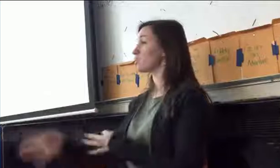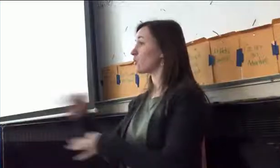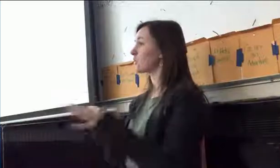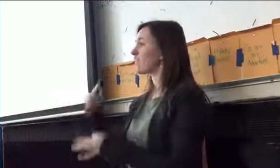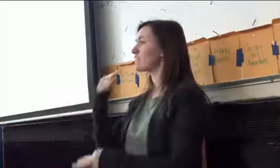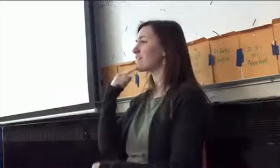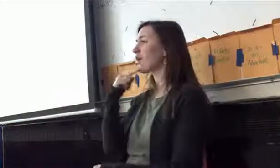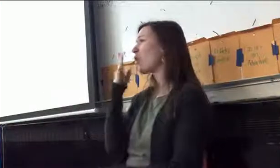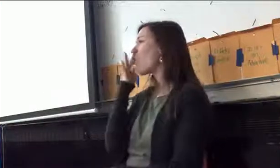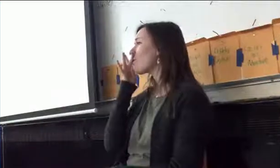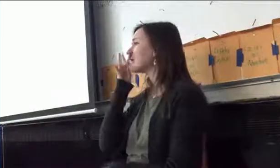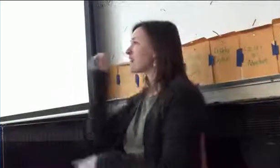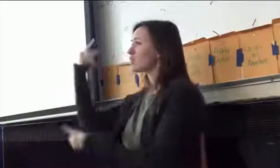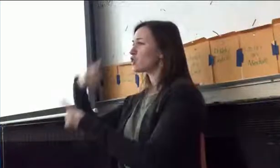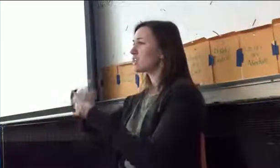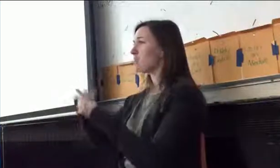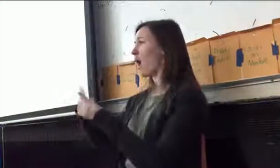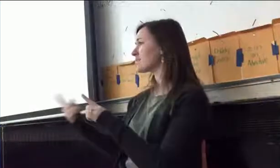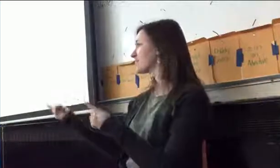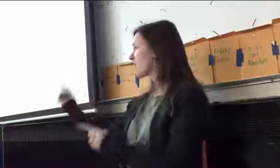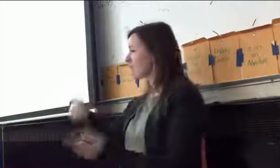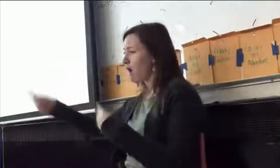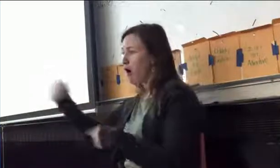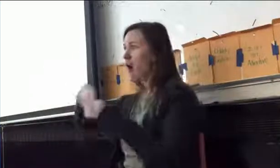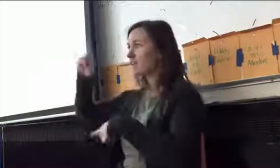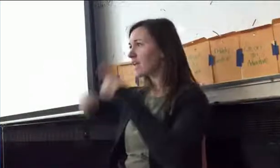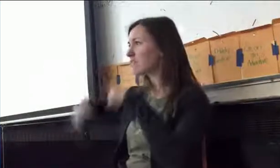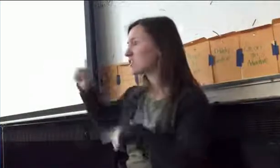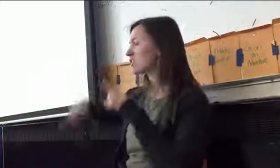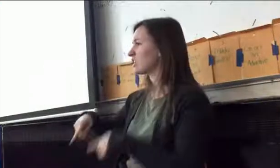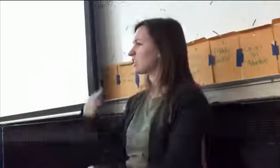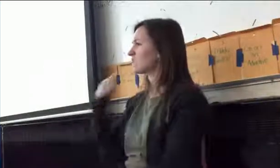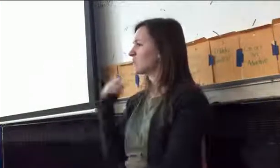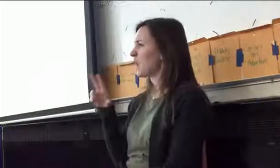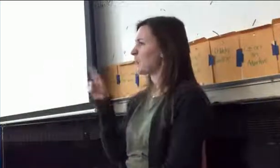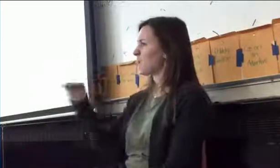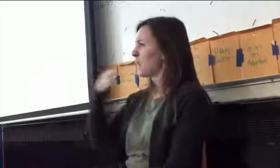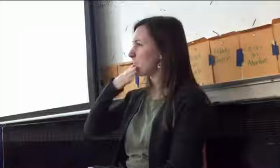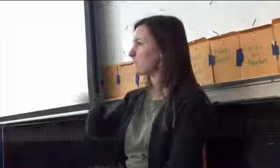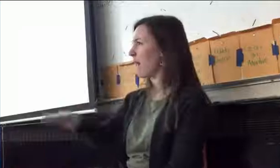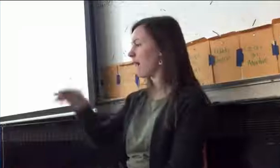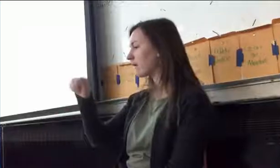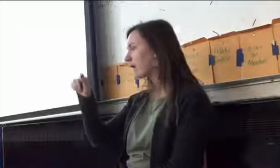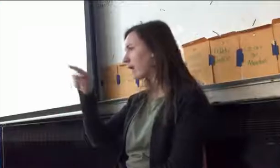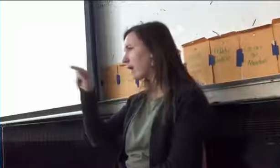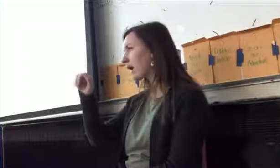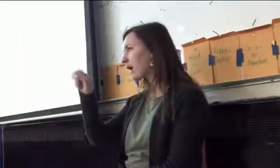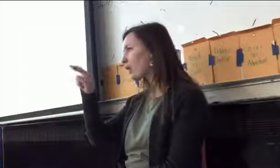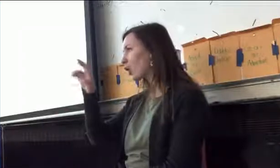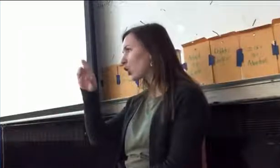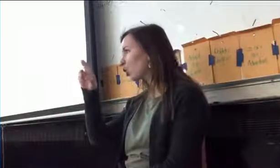pot, you have these random bad ingredients, like communism, anarchy, Italians,